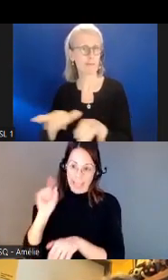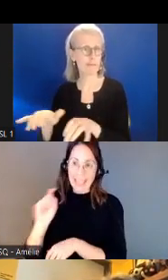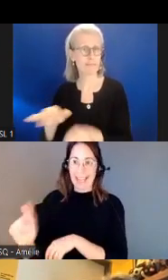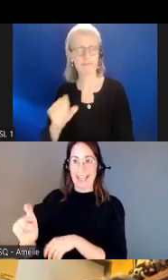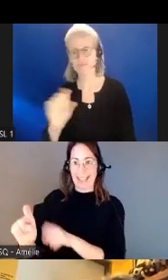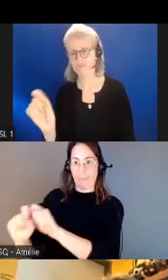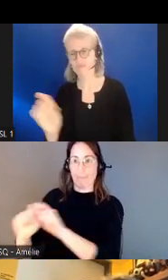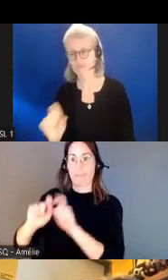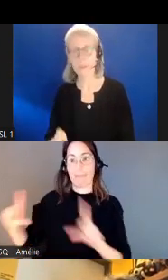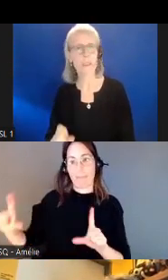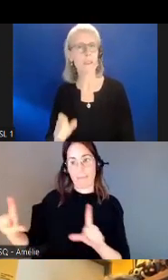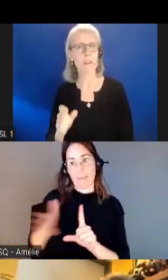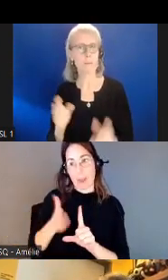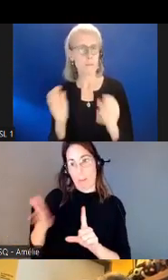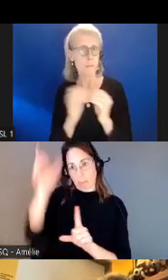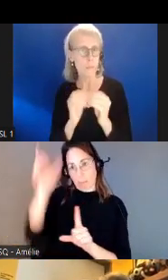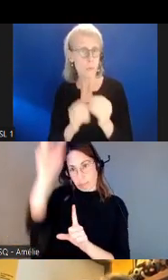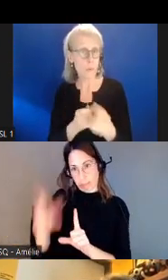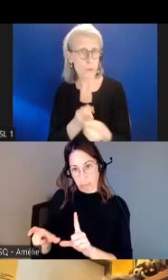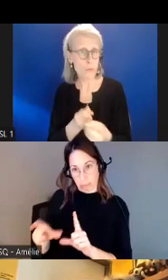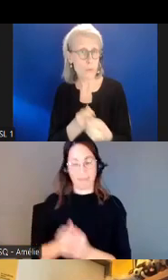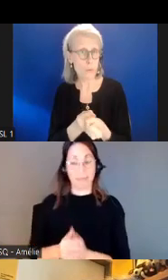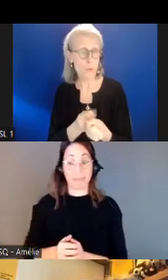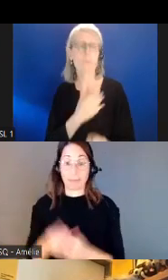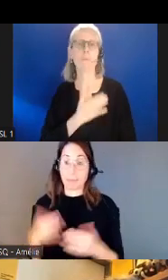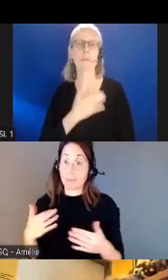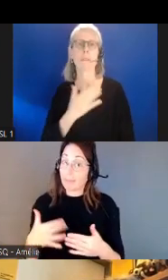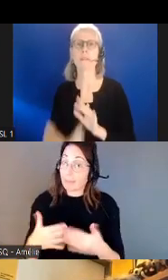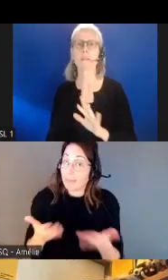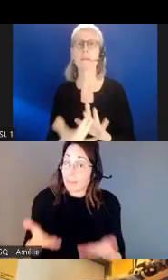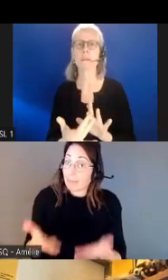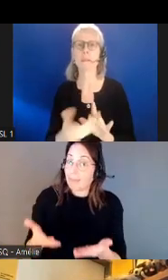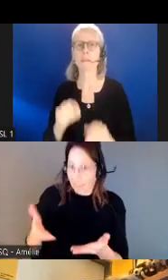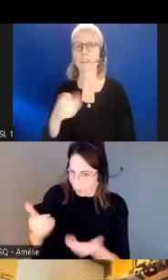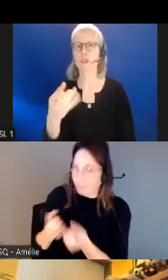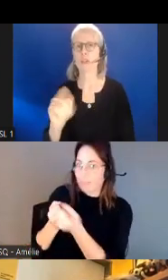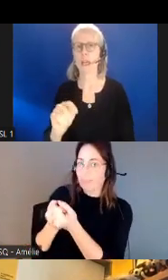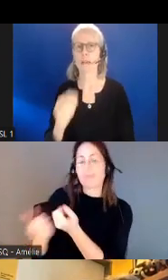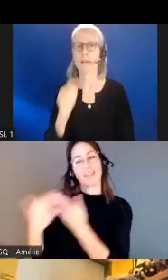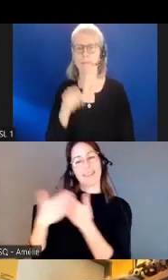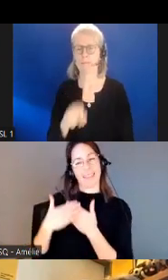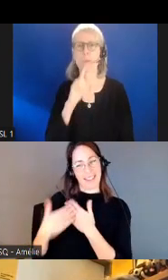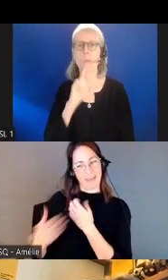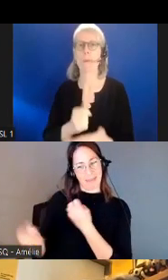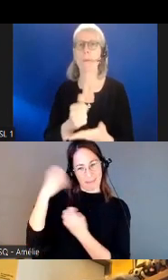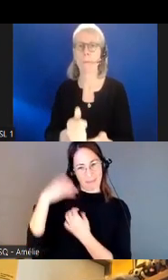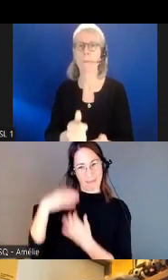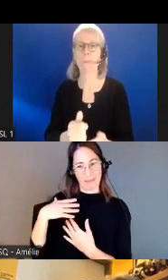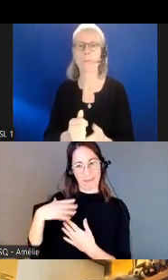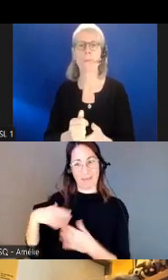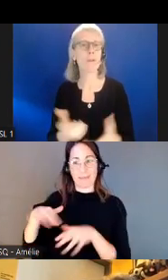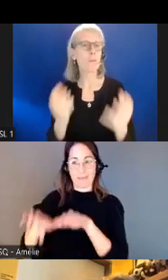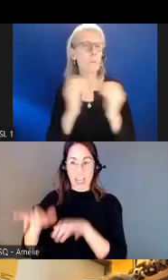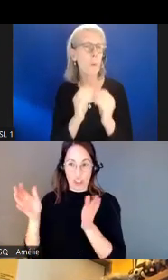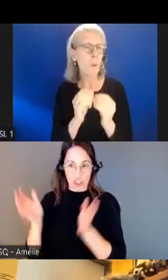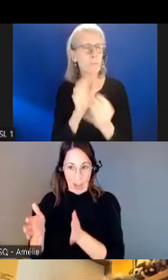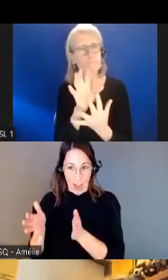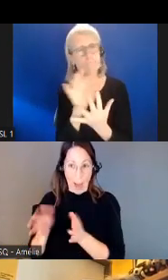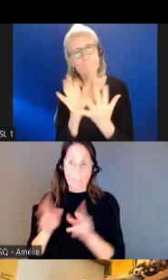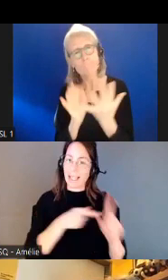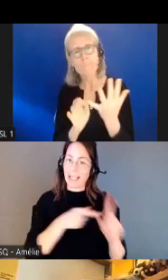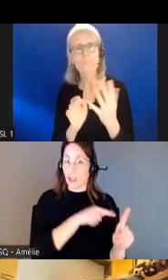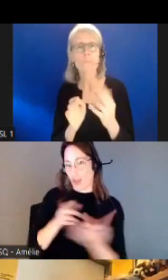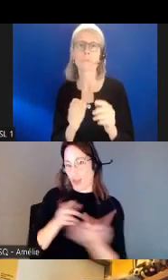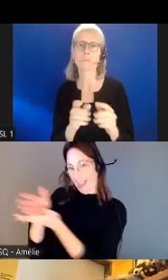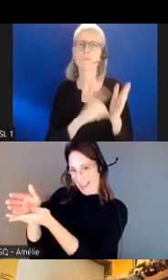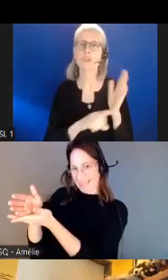presentation, please send us a chat box and someone will assist you. For any additional settings, please go to your personal Zoom